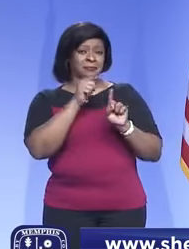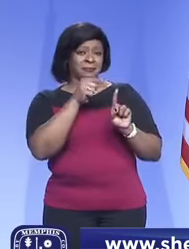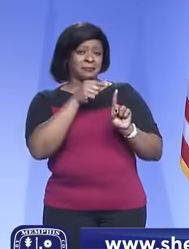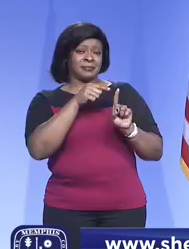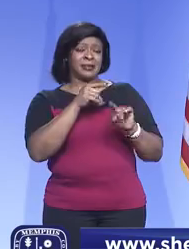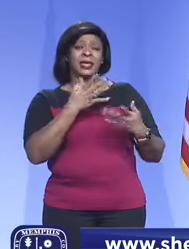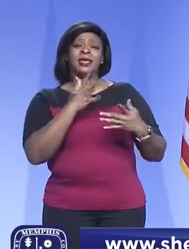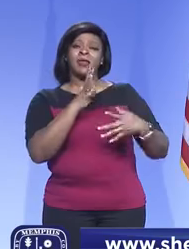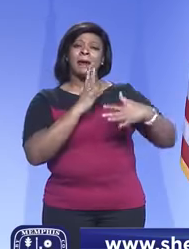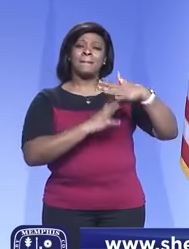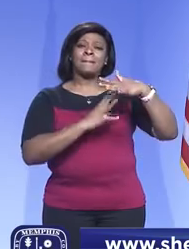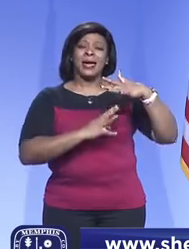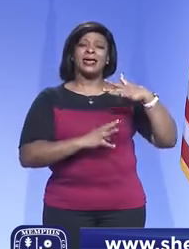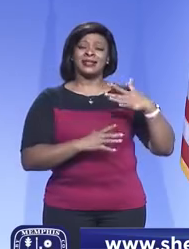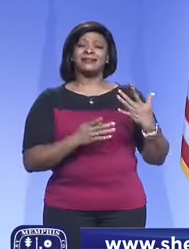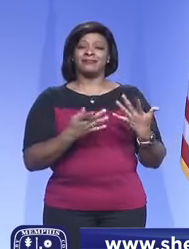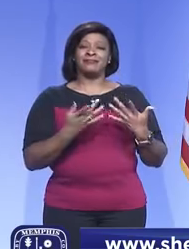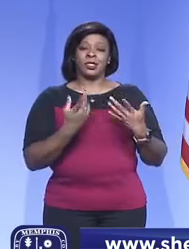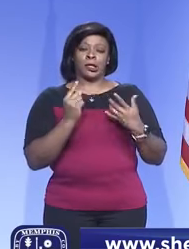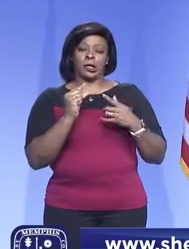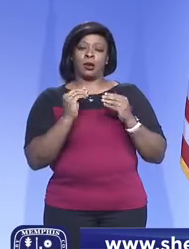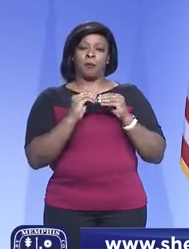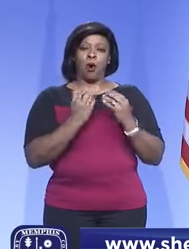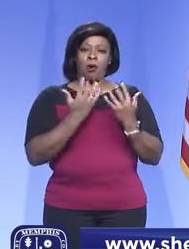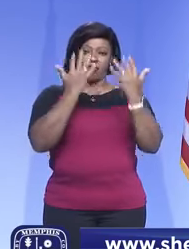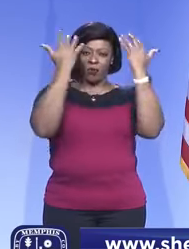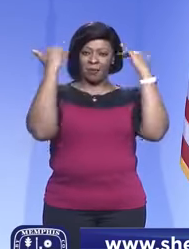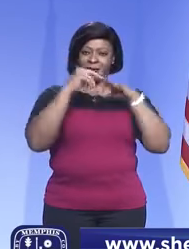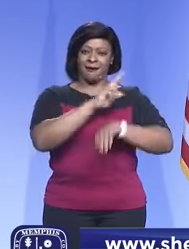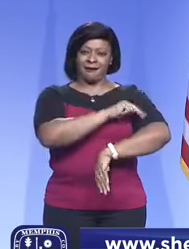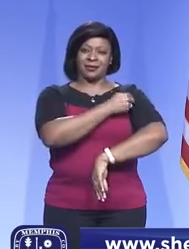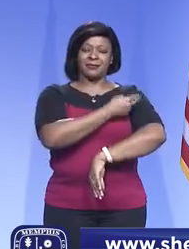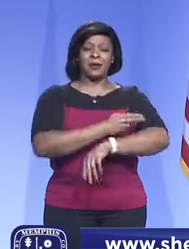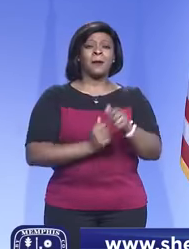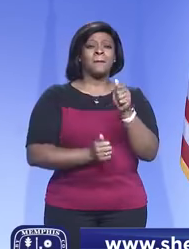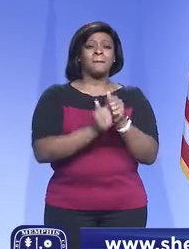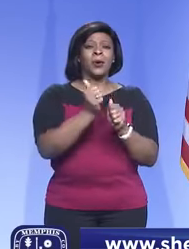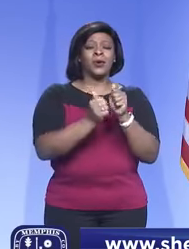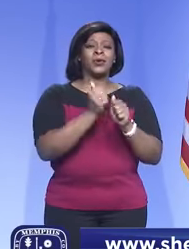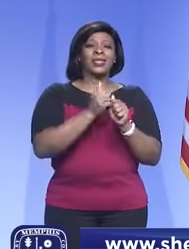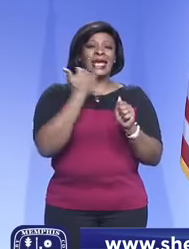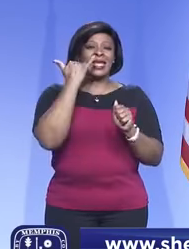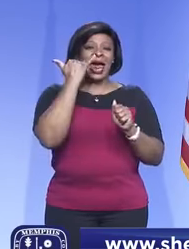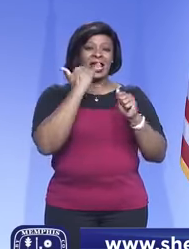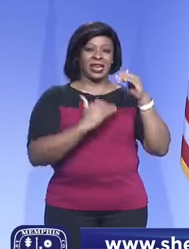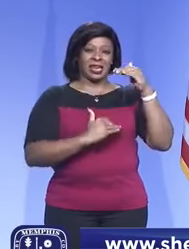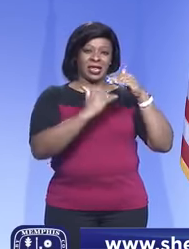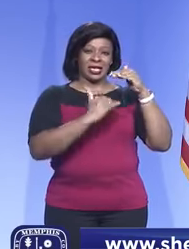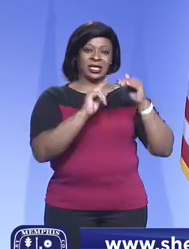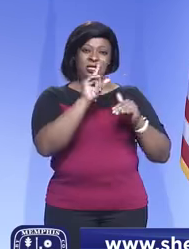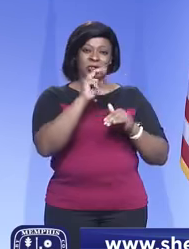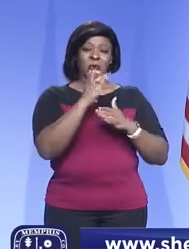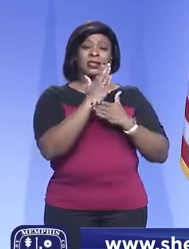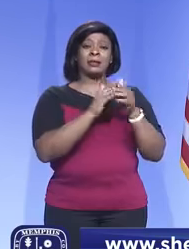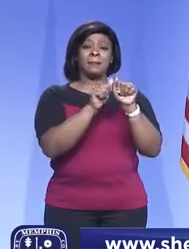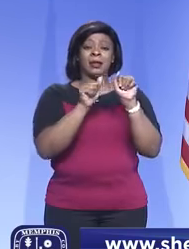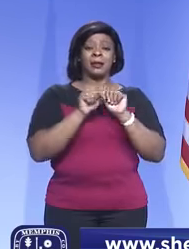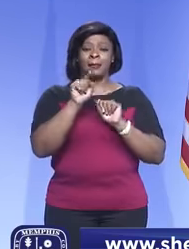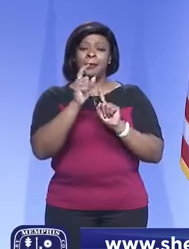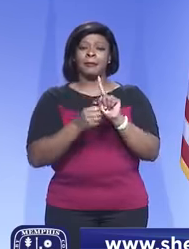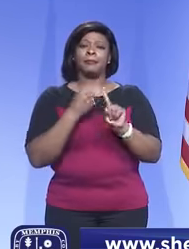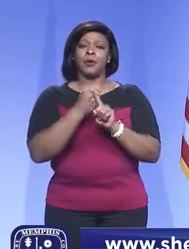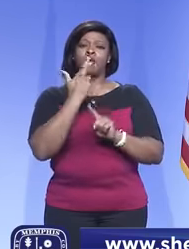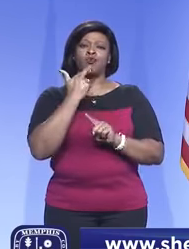we're continuing to feel some strain in the hospital systems. Majority are in yellow, and in some areas there may be